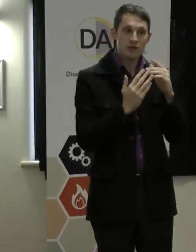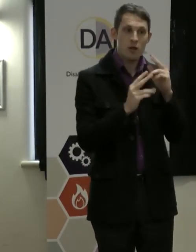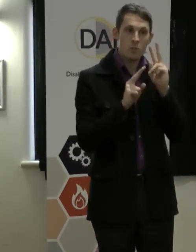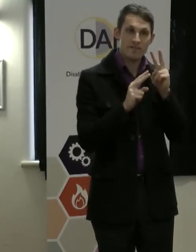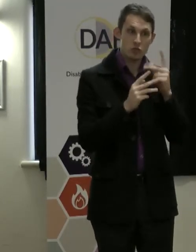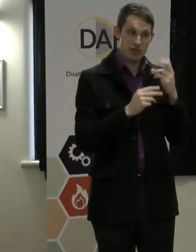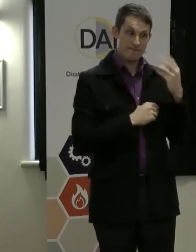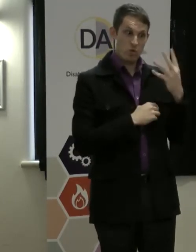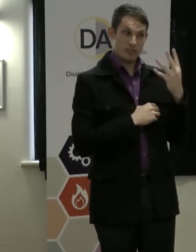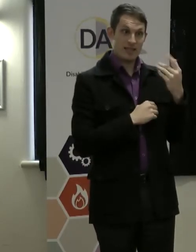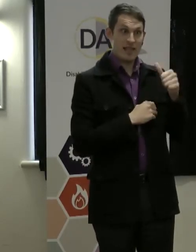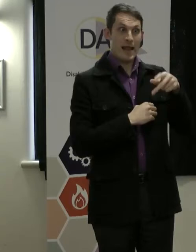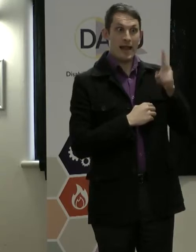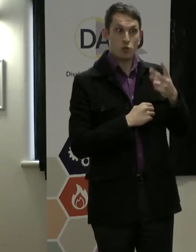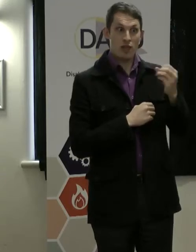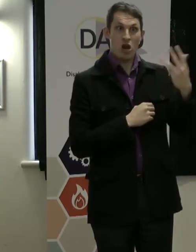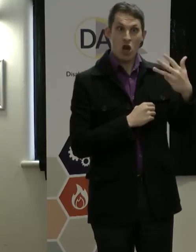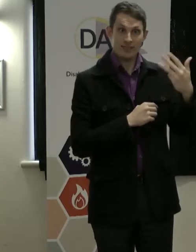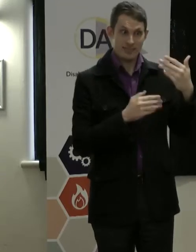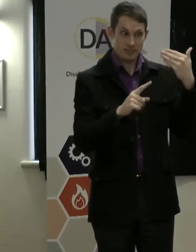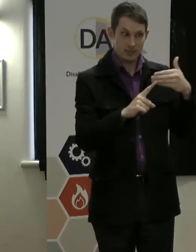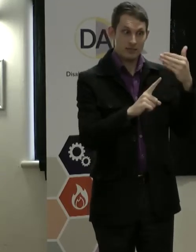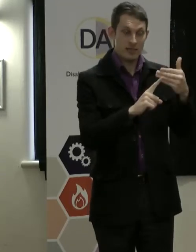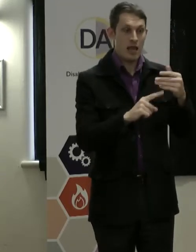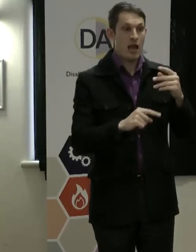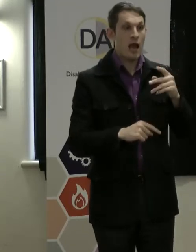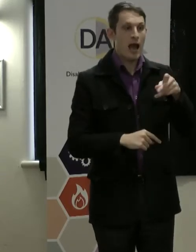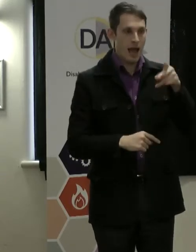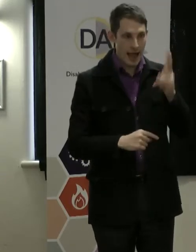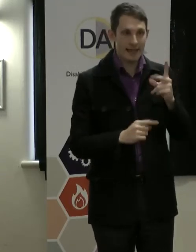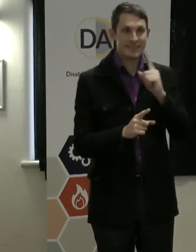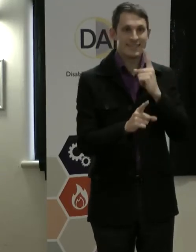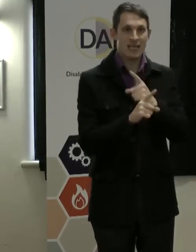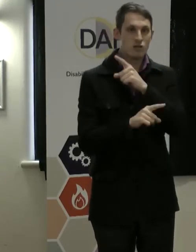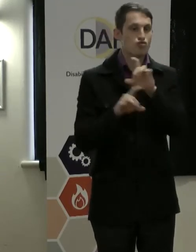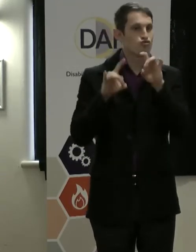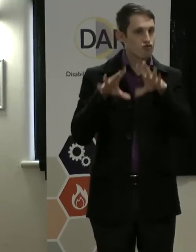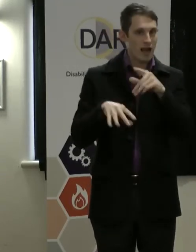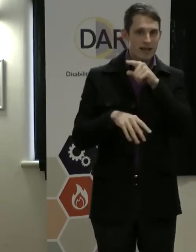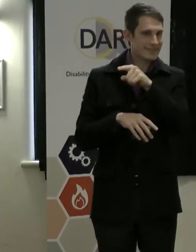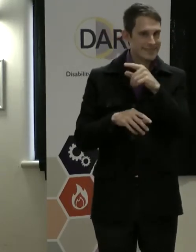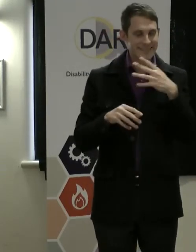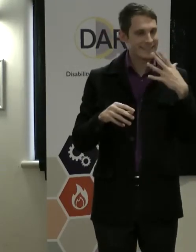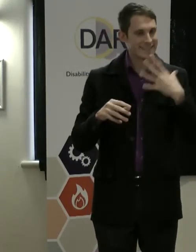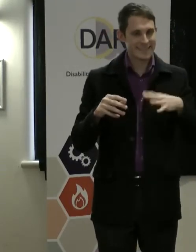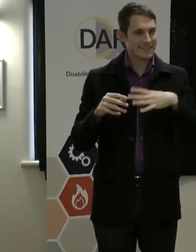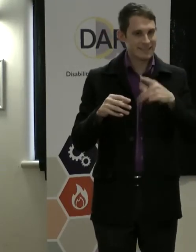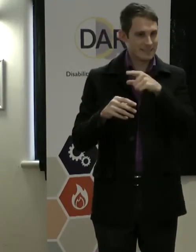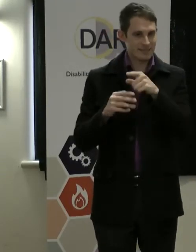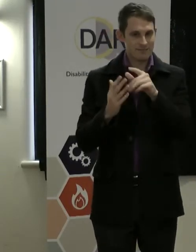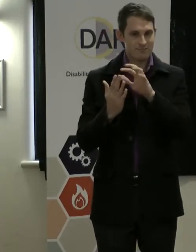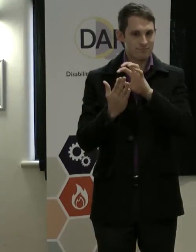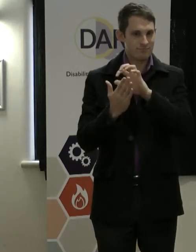concluding observations both said that Australia needs to dismantle its indefinite